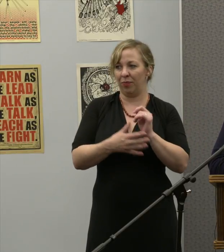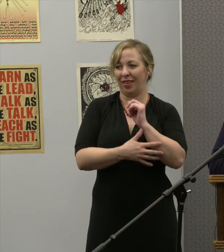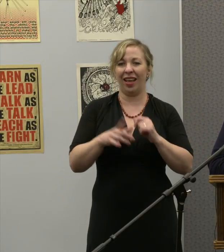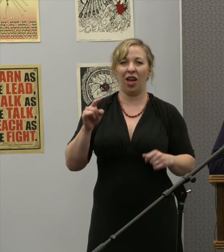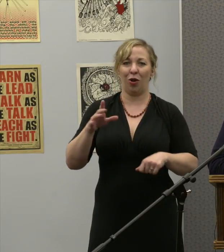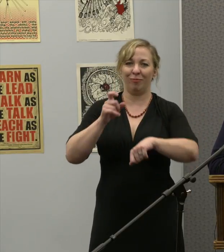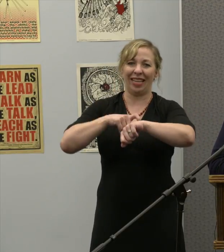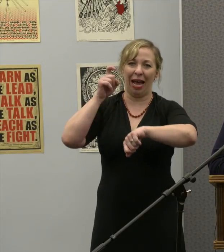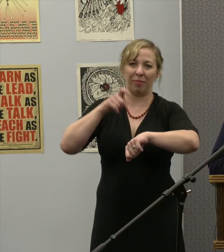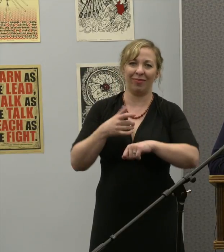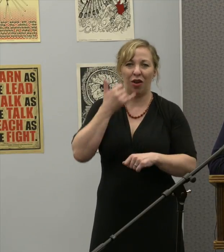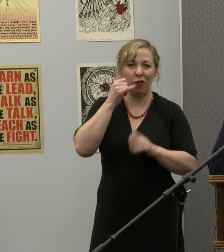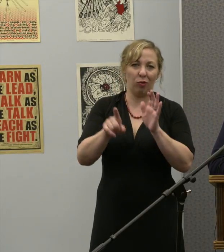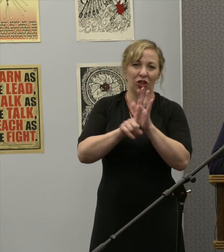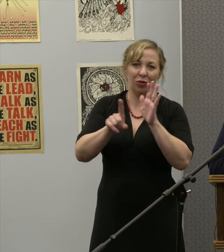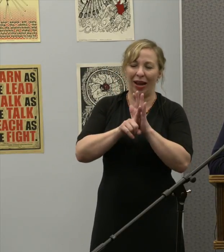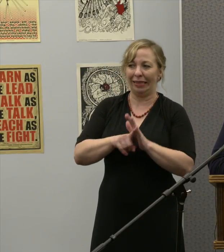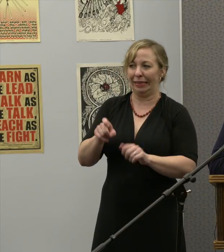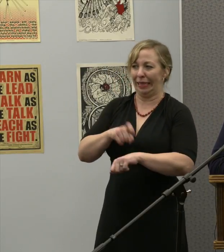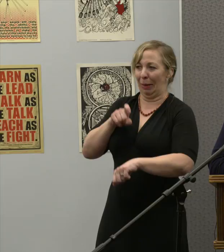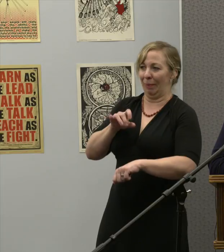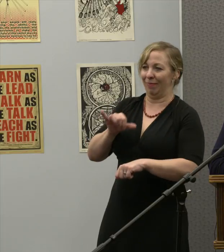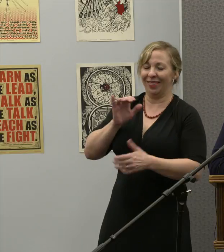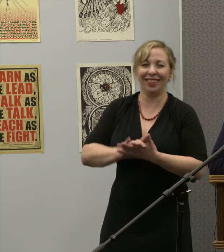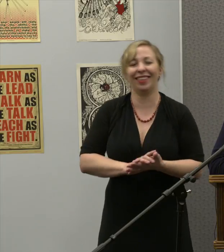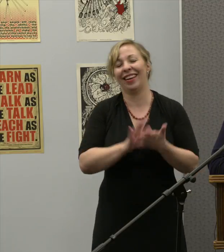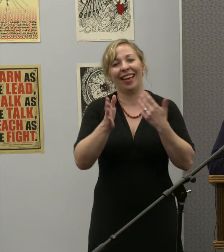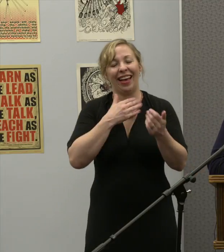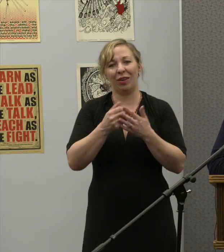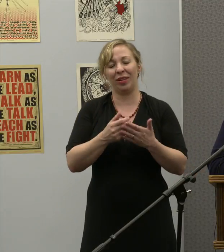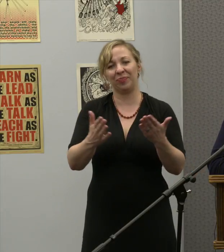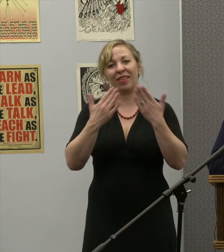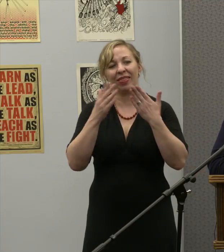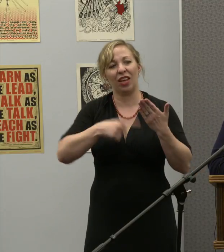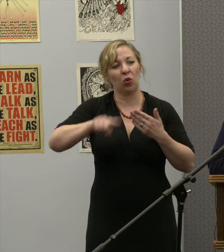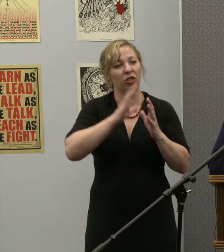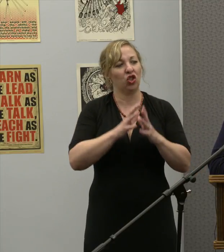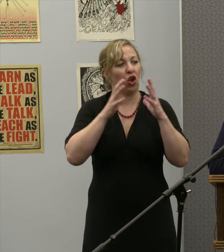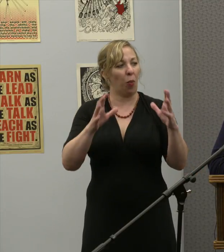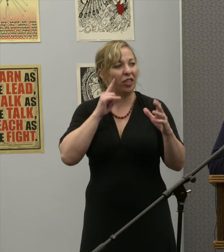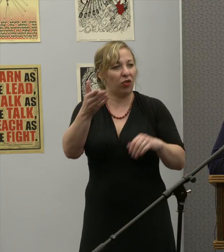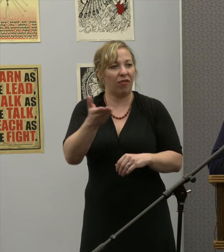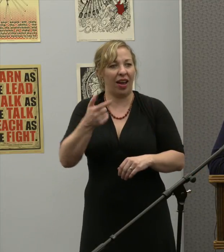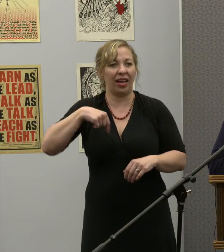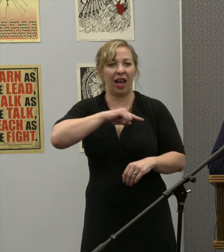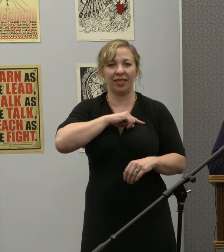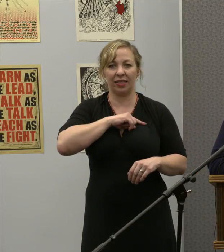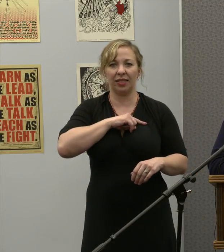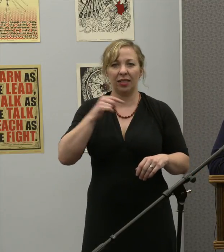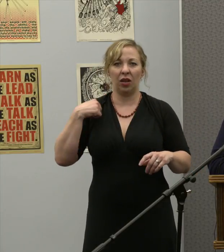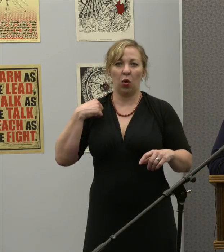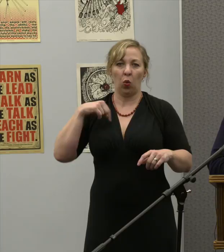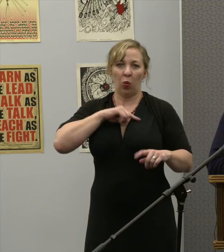There's my time. So I want to just say, just thank you so much for having us. We've been